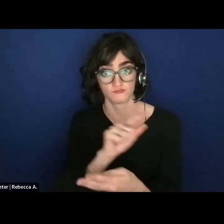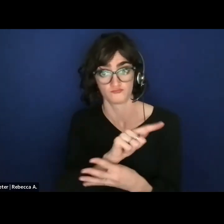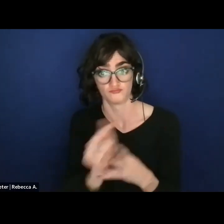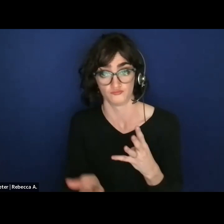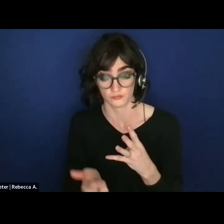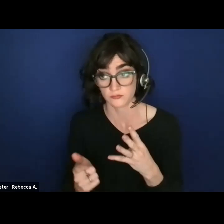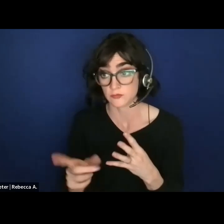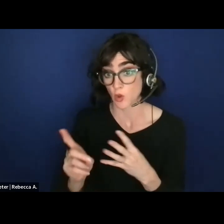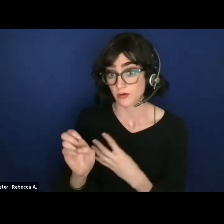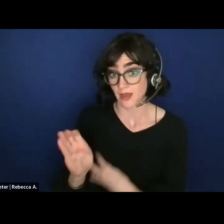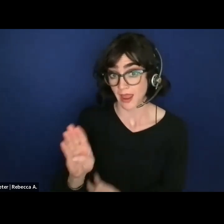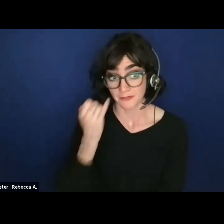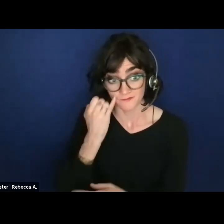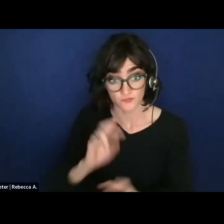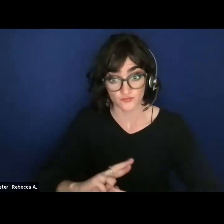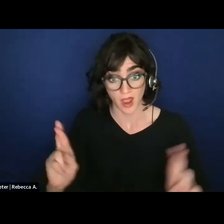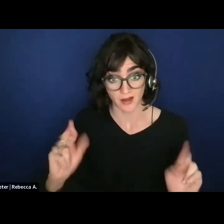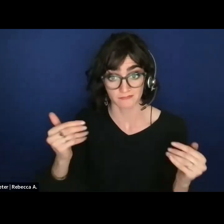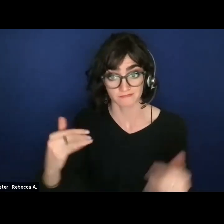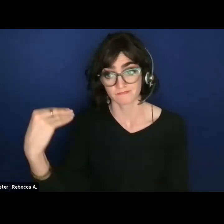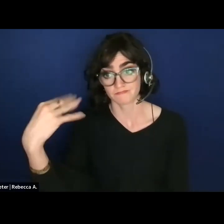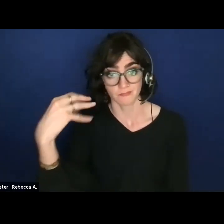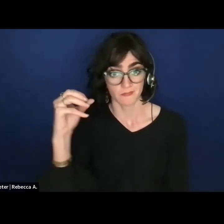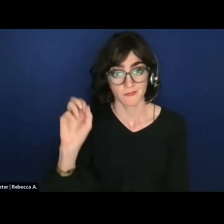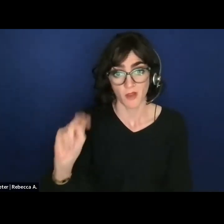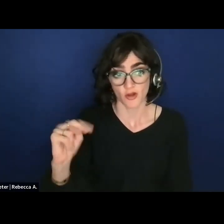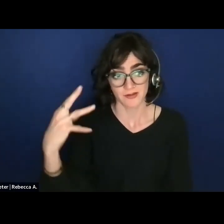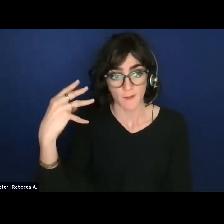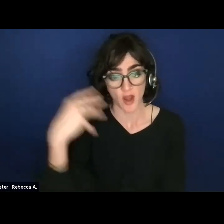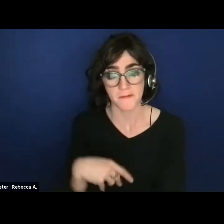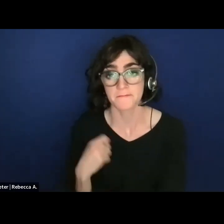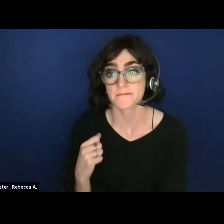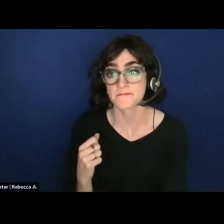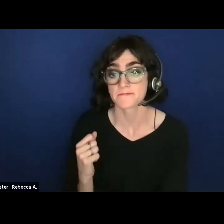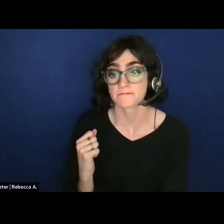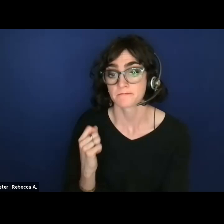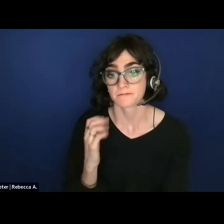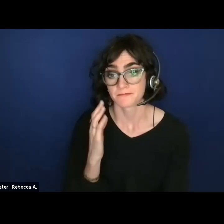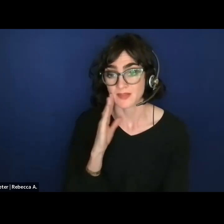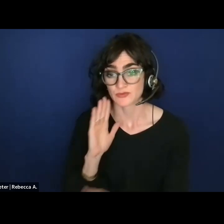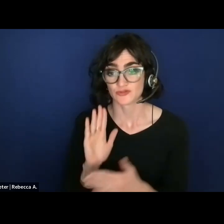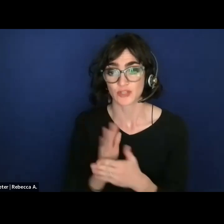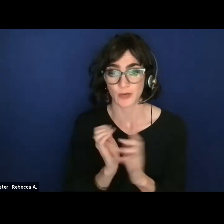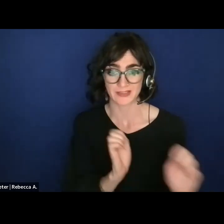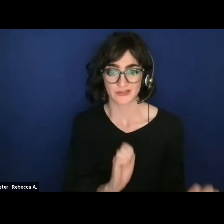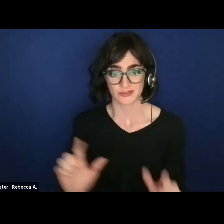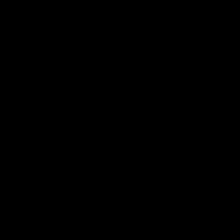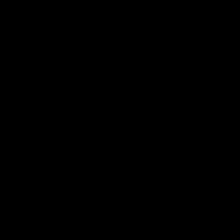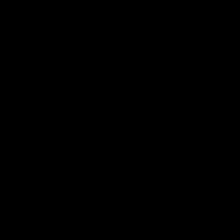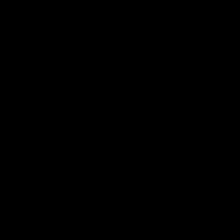Deb, if you're ready, if you could put on your video camera, I'm going to share my screen with the timer.